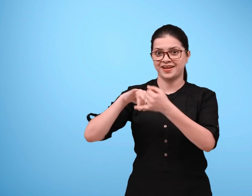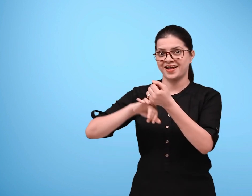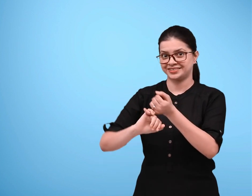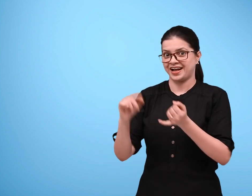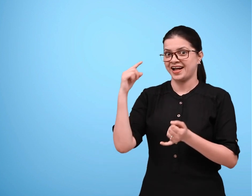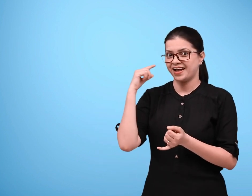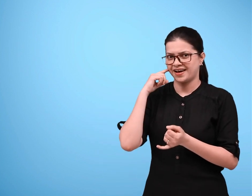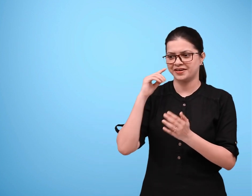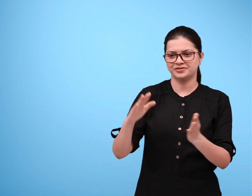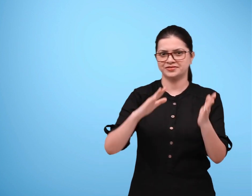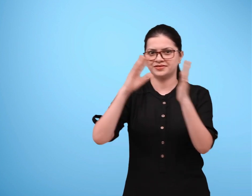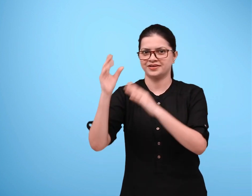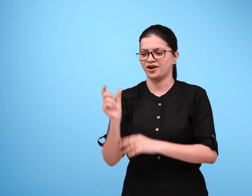SI units,